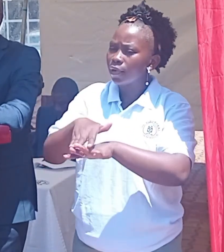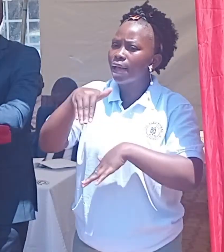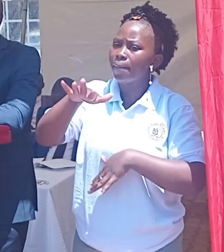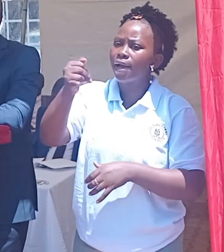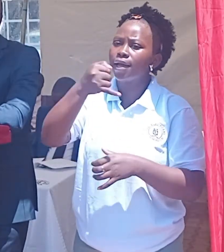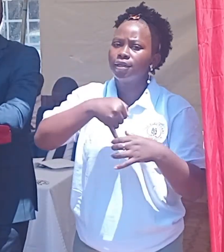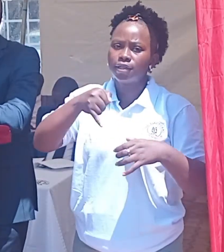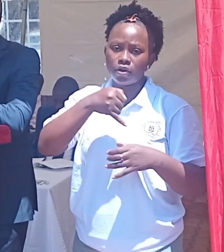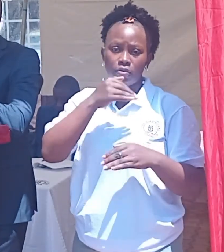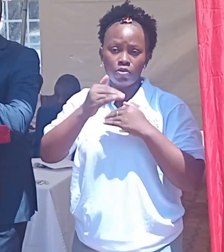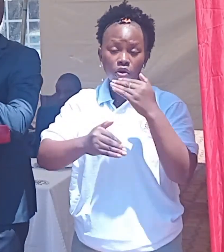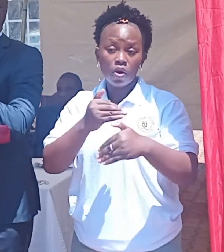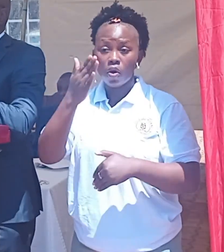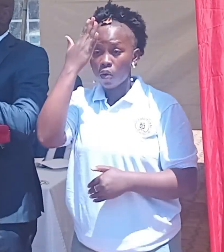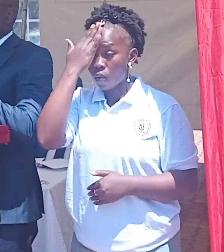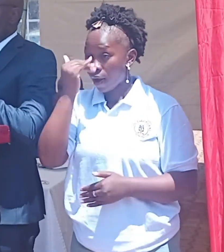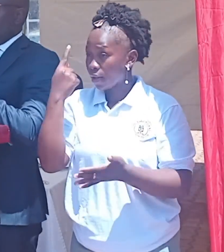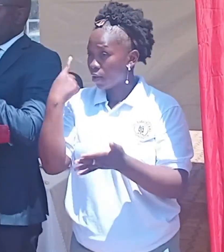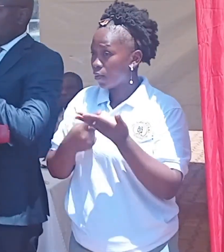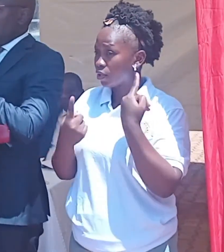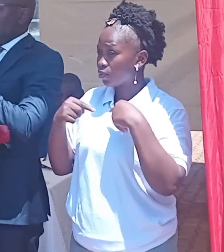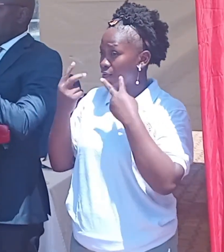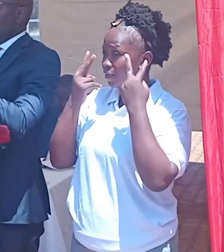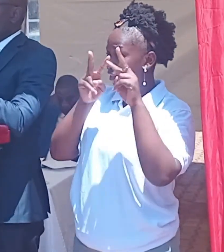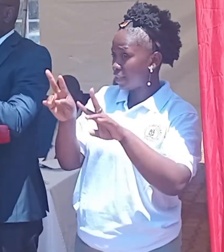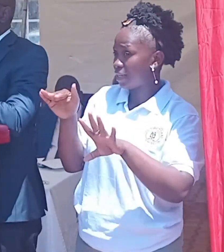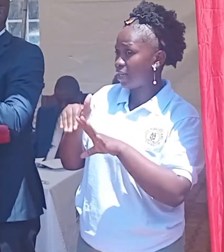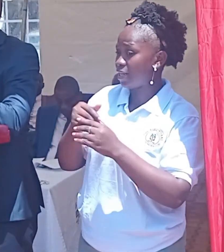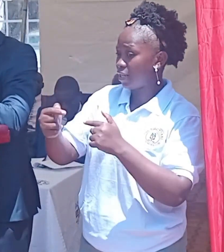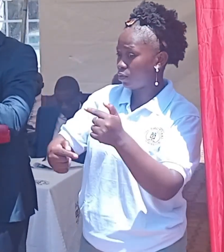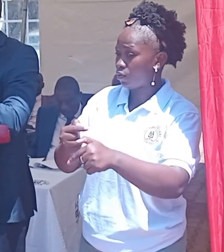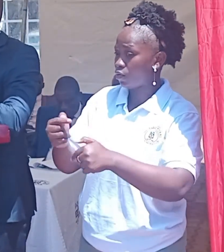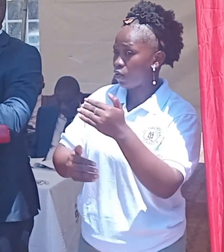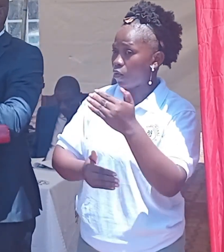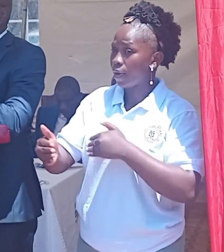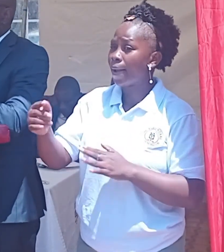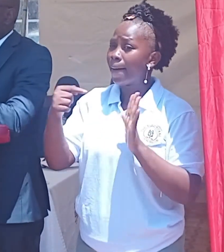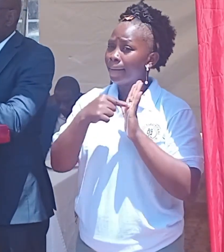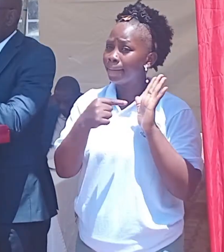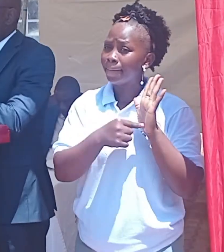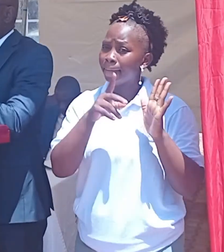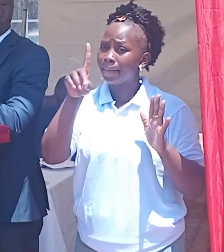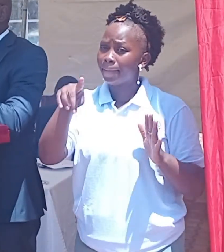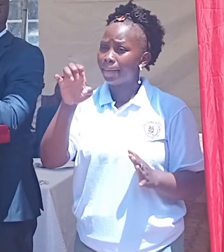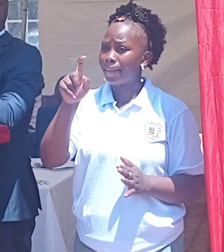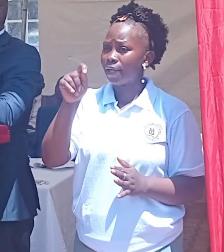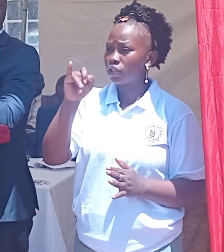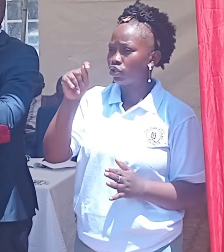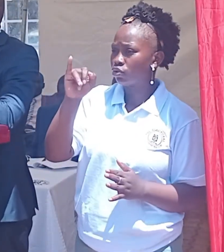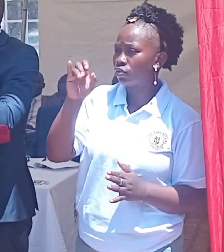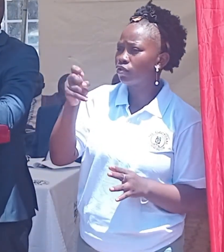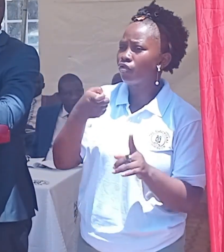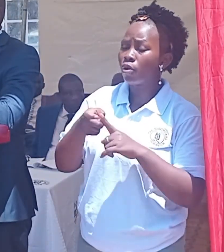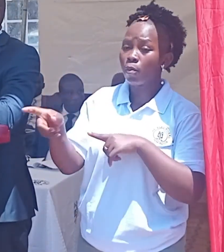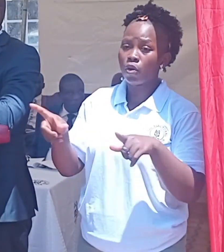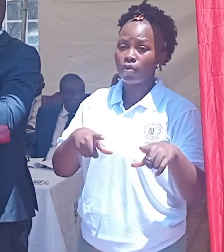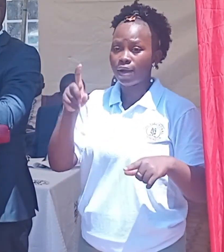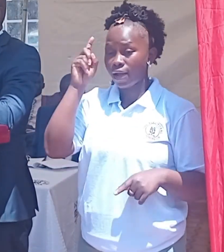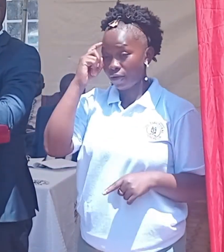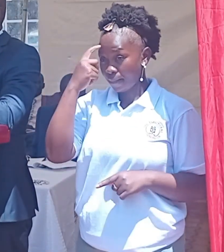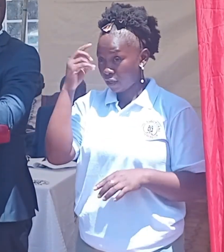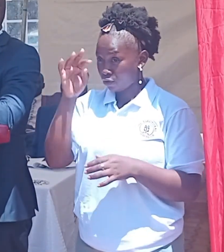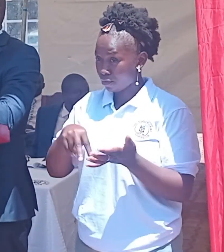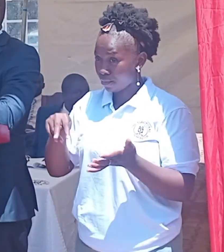processes, because what we have observed in these ongoing petitions from local government nominations